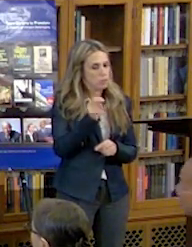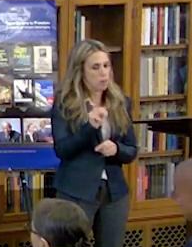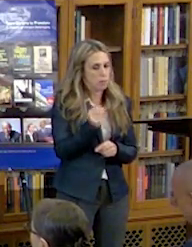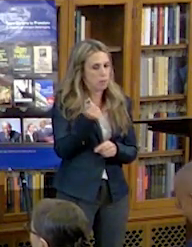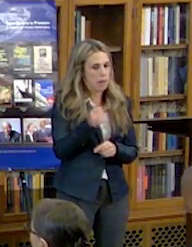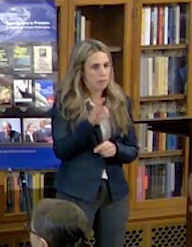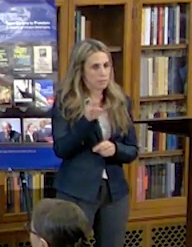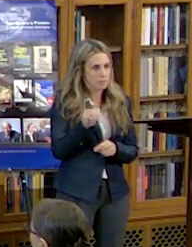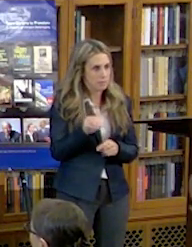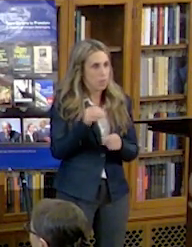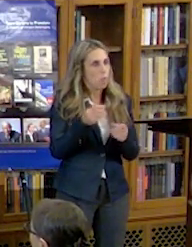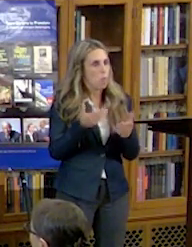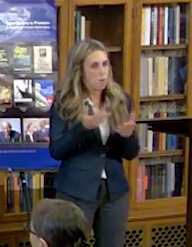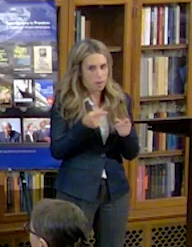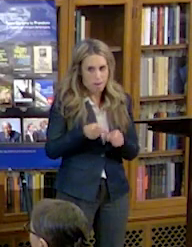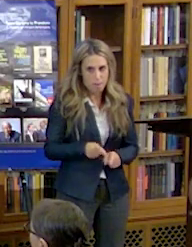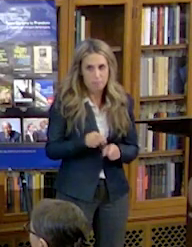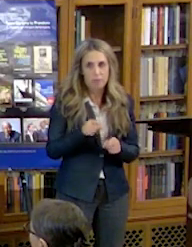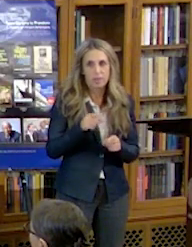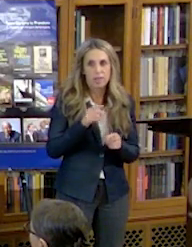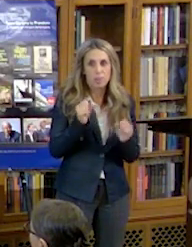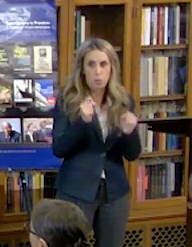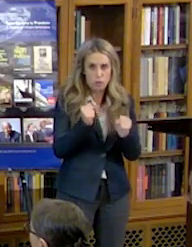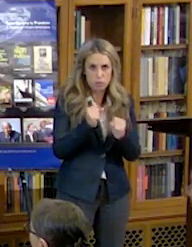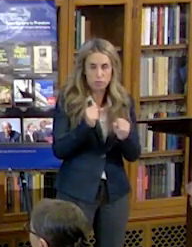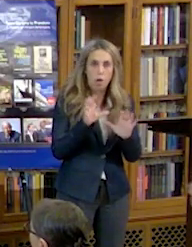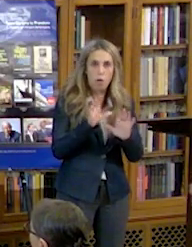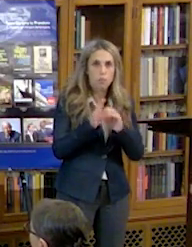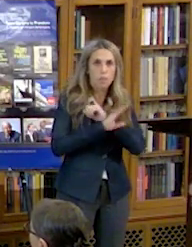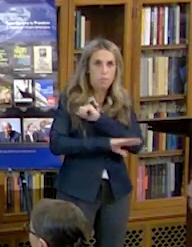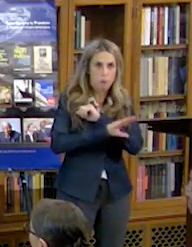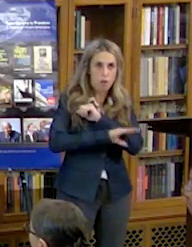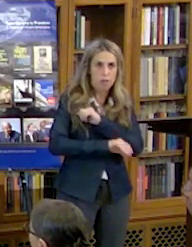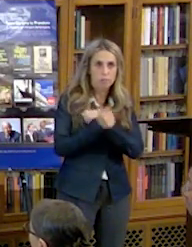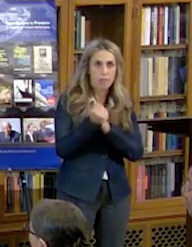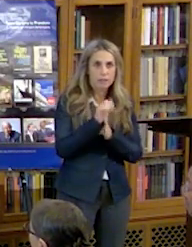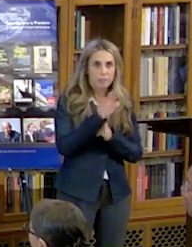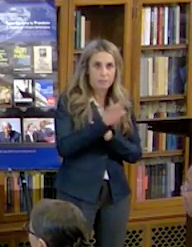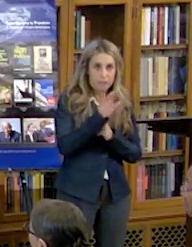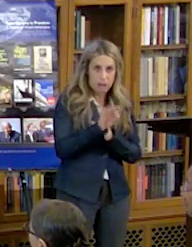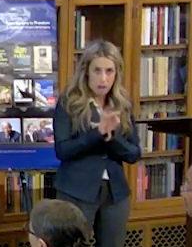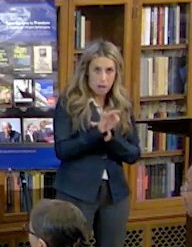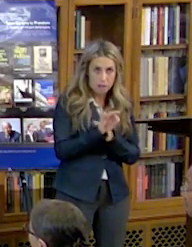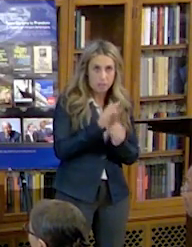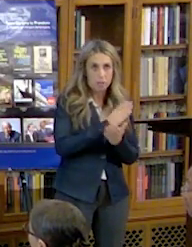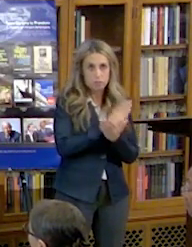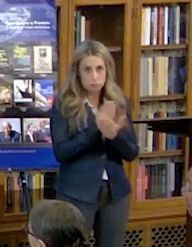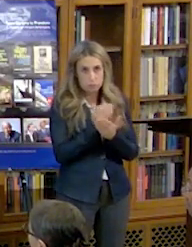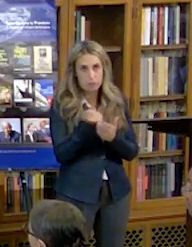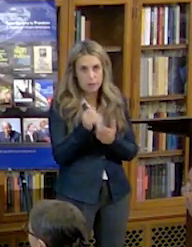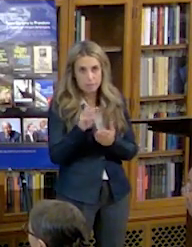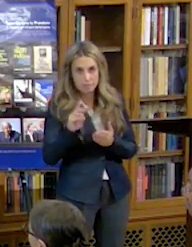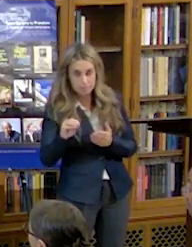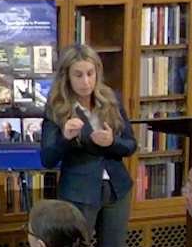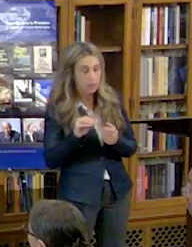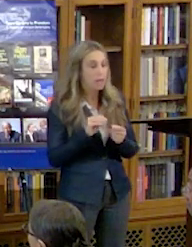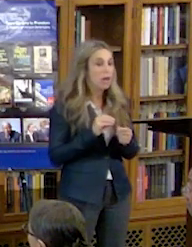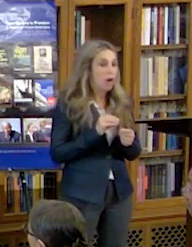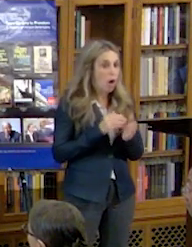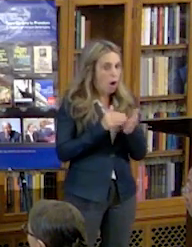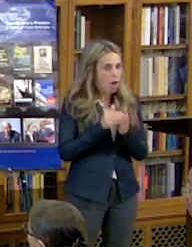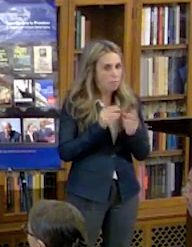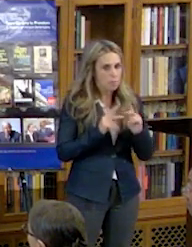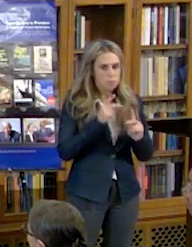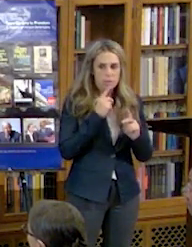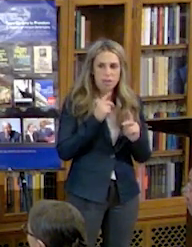1960 what was actually happening in the winter of or the the fall of 1959 and so when you share that history often times